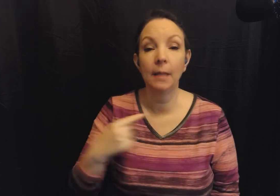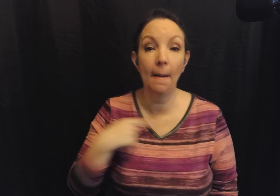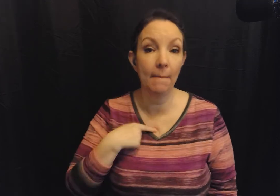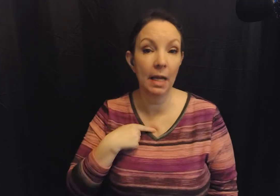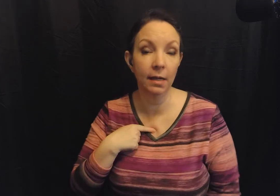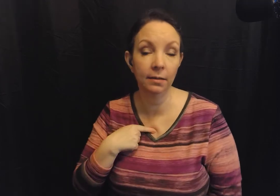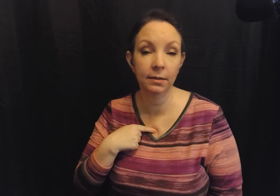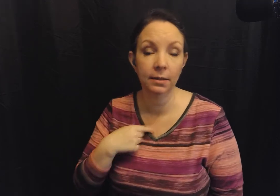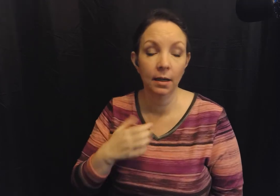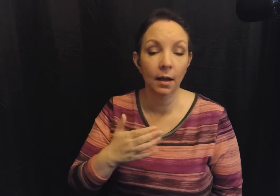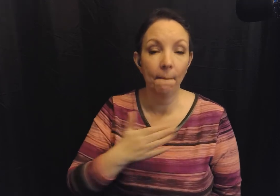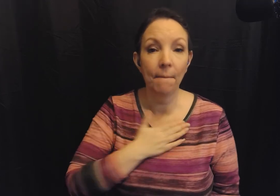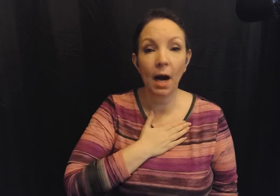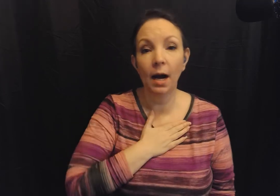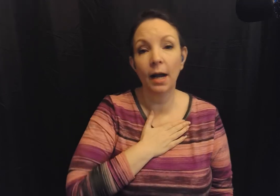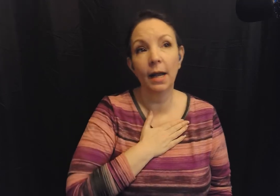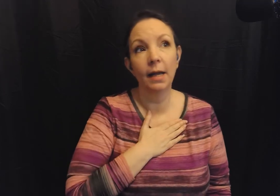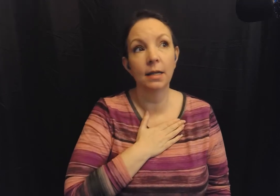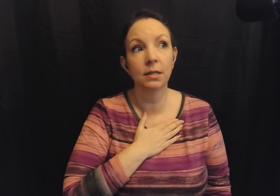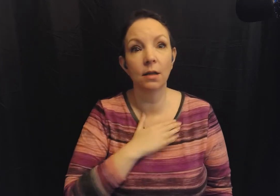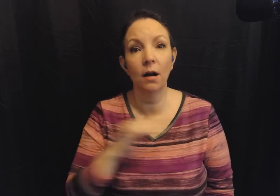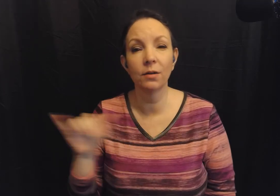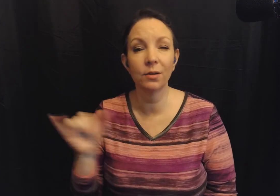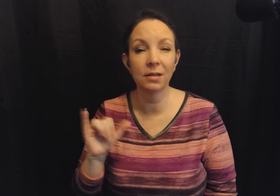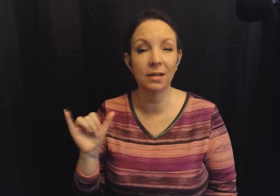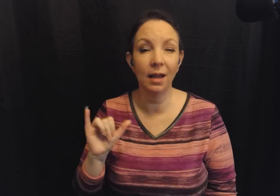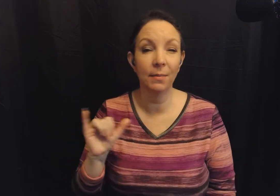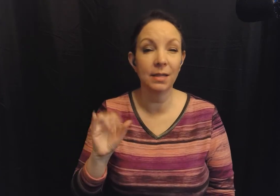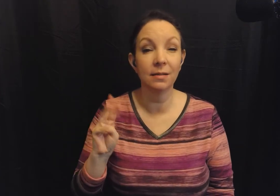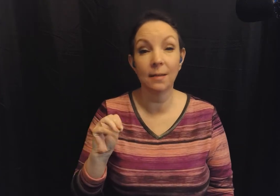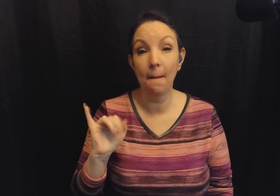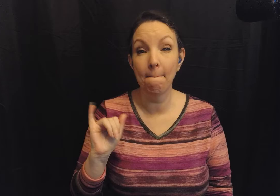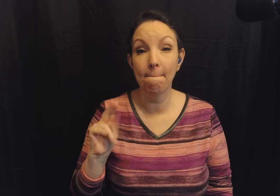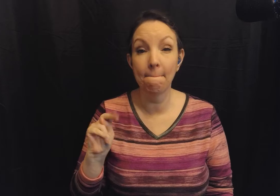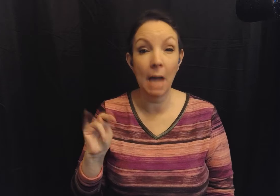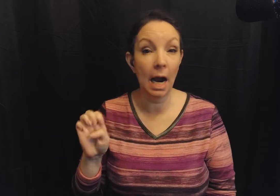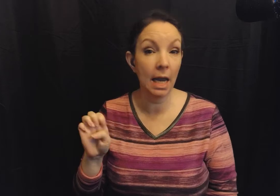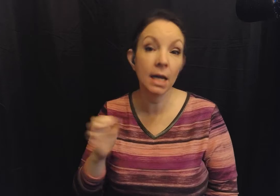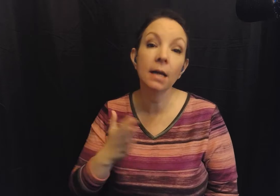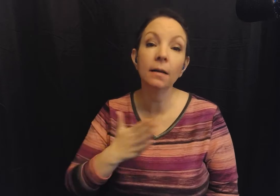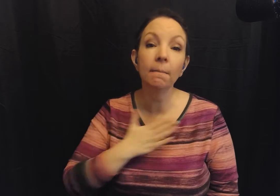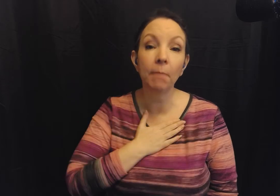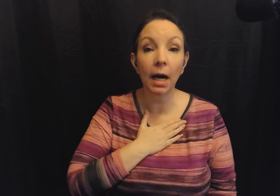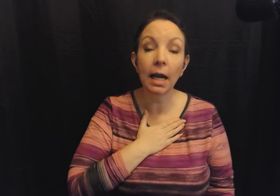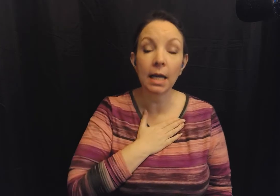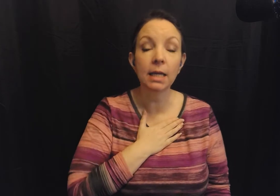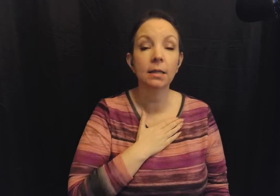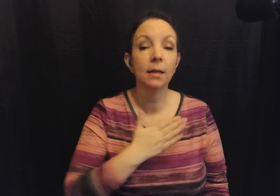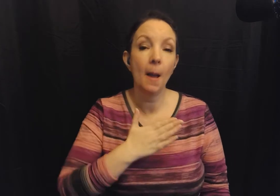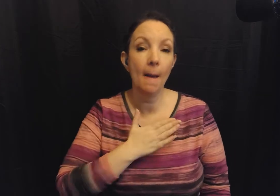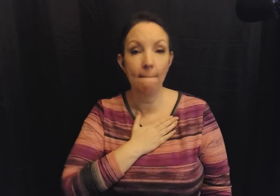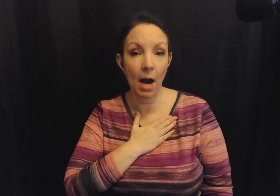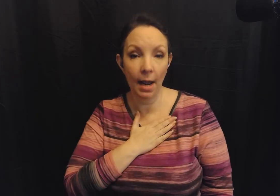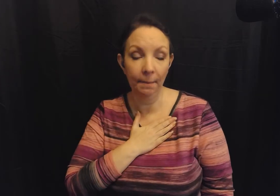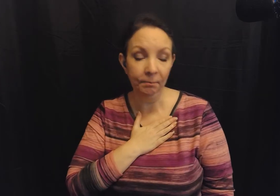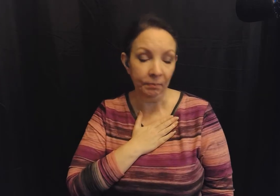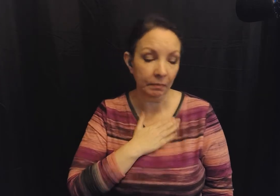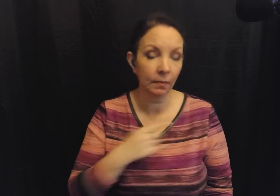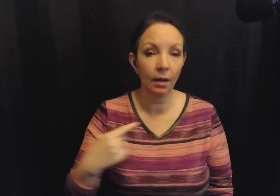me. My is also the same as mine, mine, and my, and then